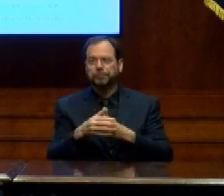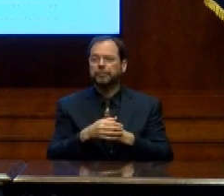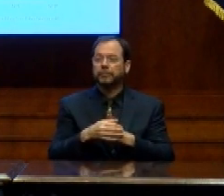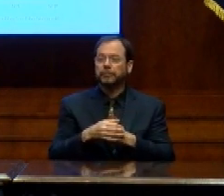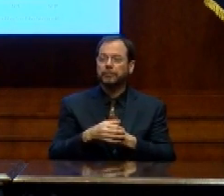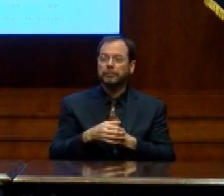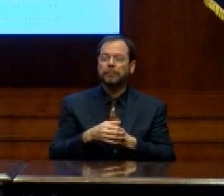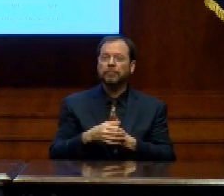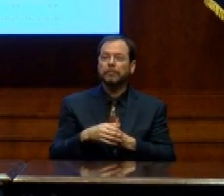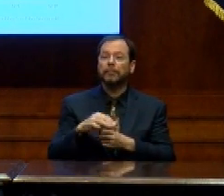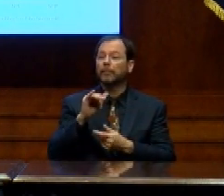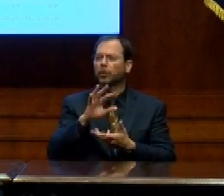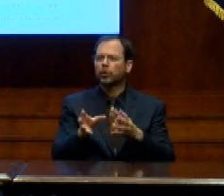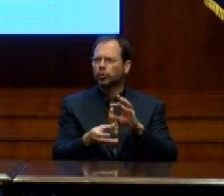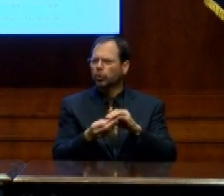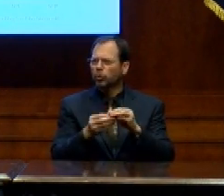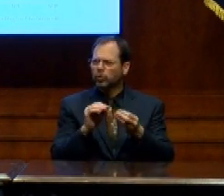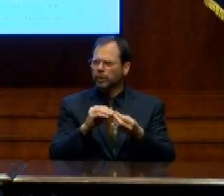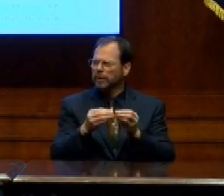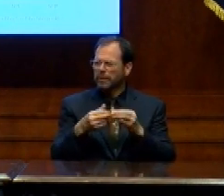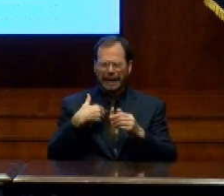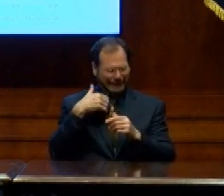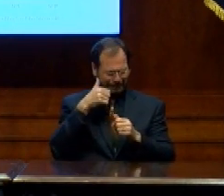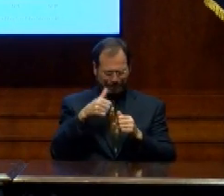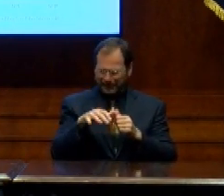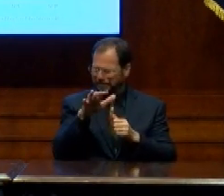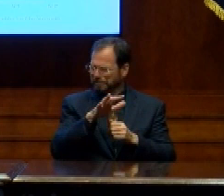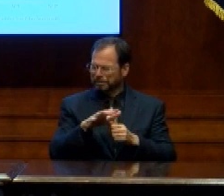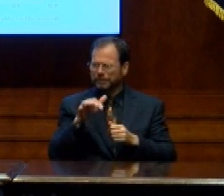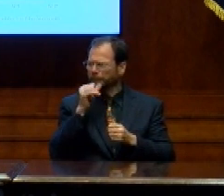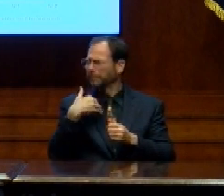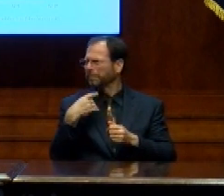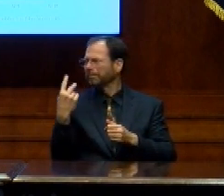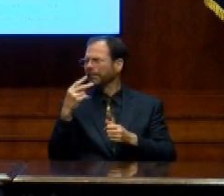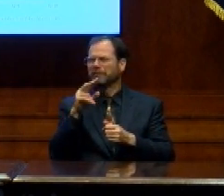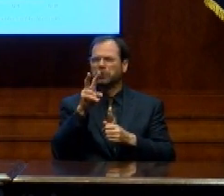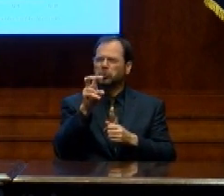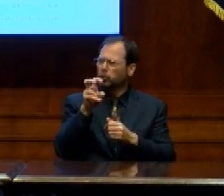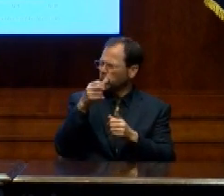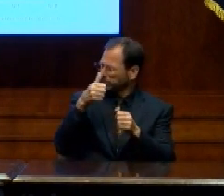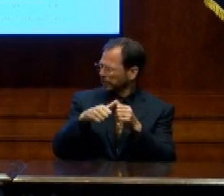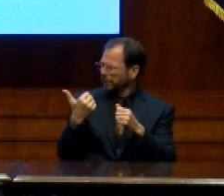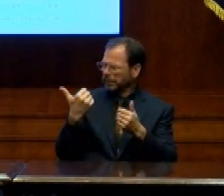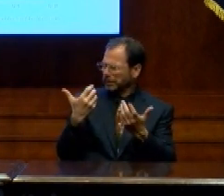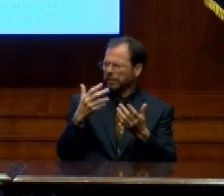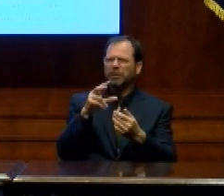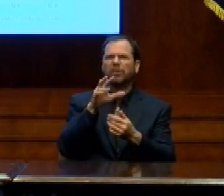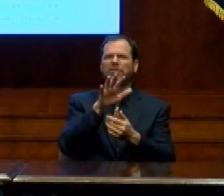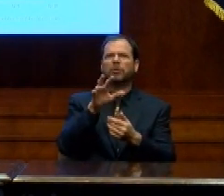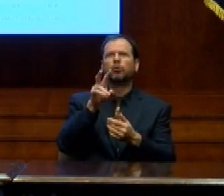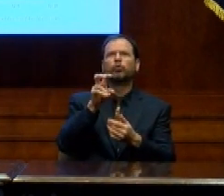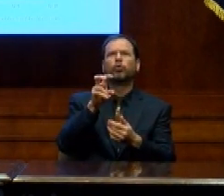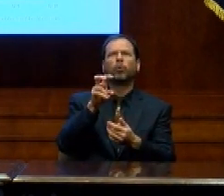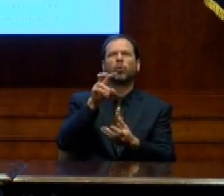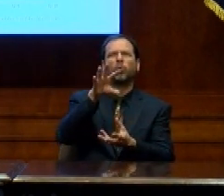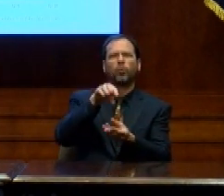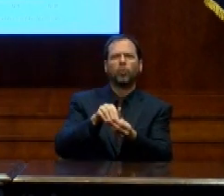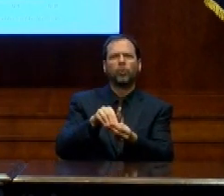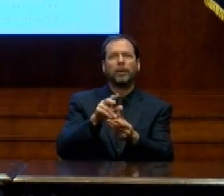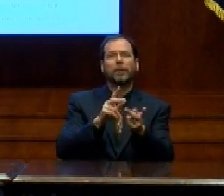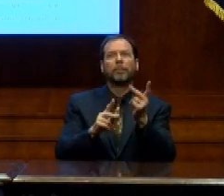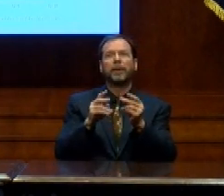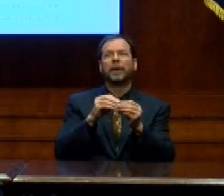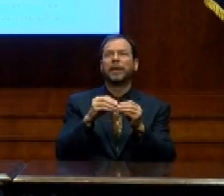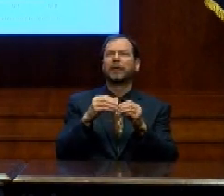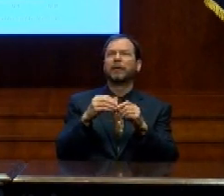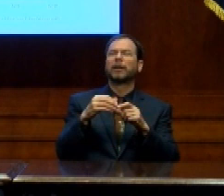total number, which I don't have, if I recall, it's around 200, a little bit over 200. Did you recall off the top of your head? Put it this way, the total number